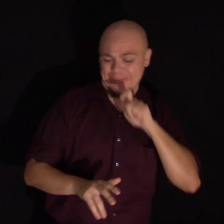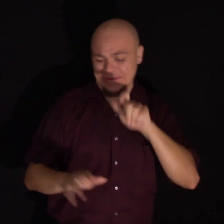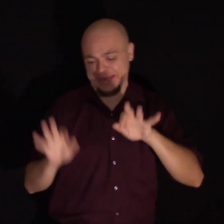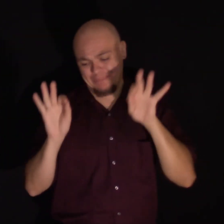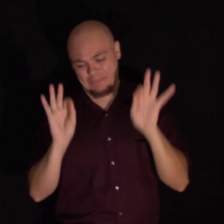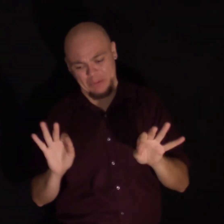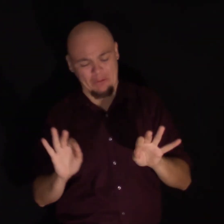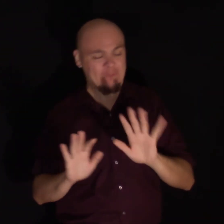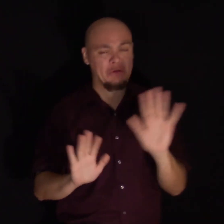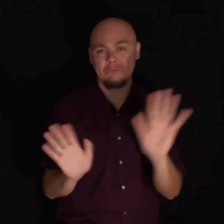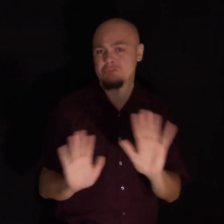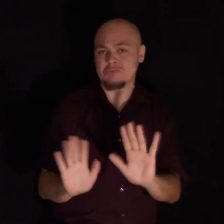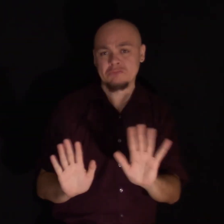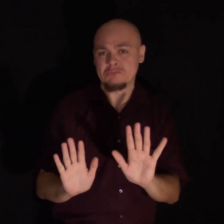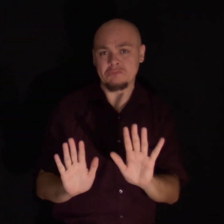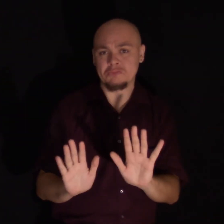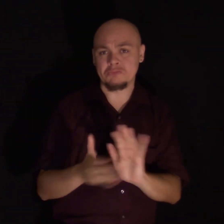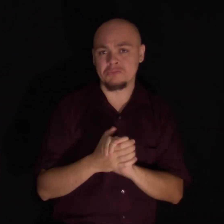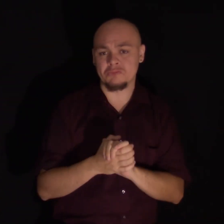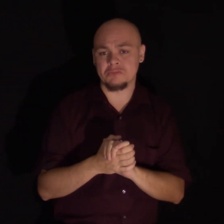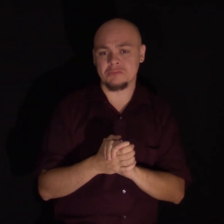perfect.